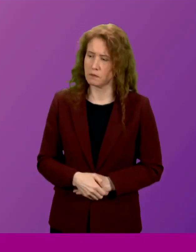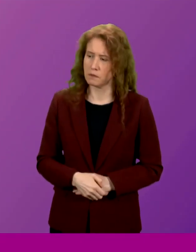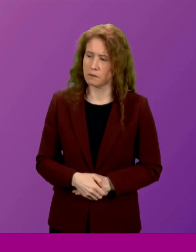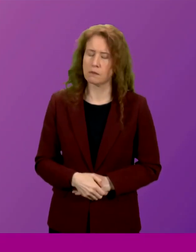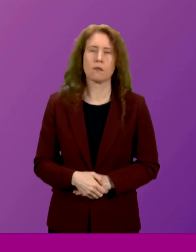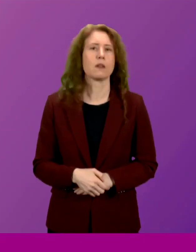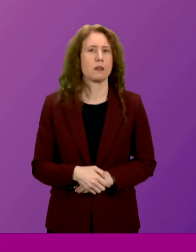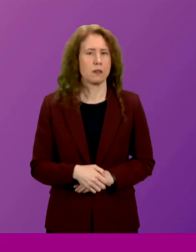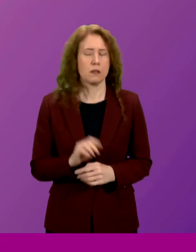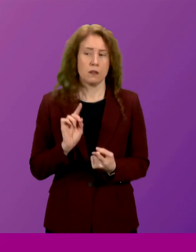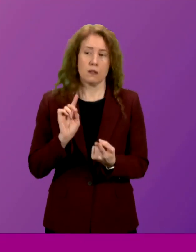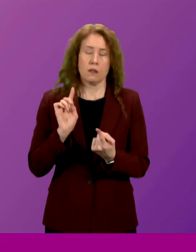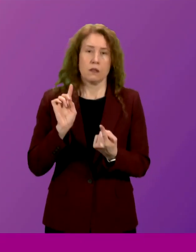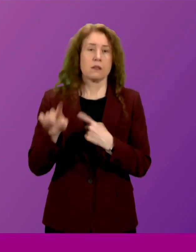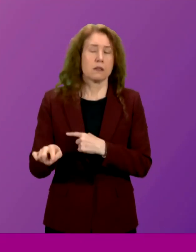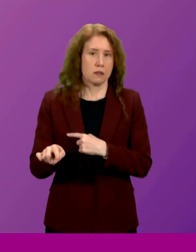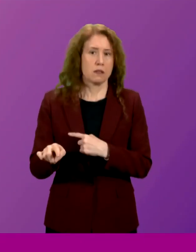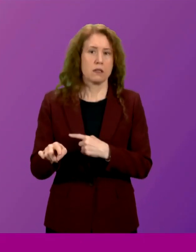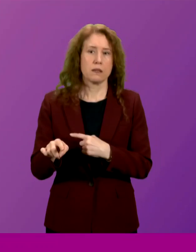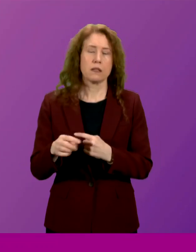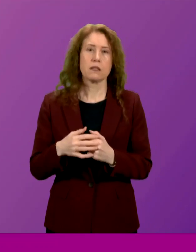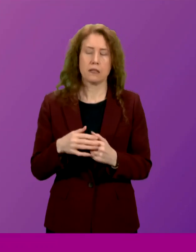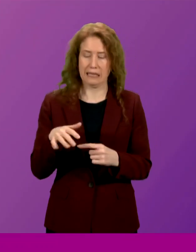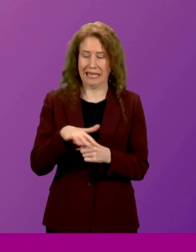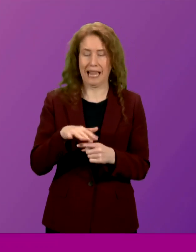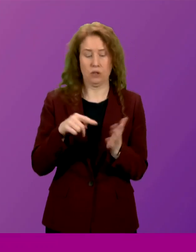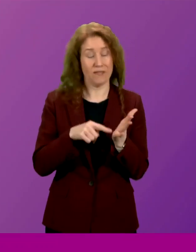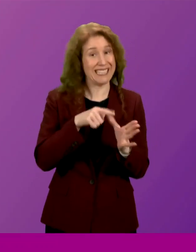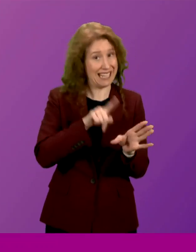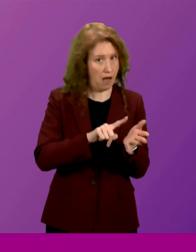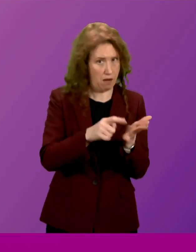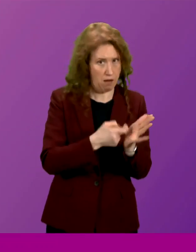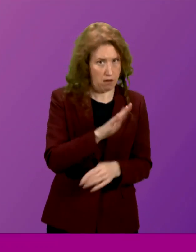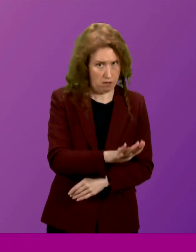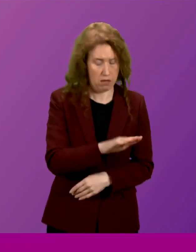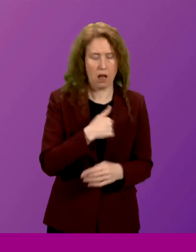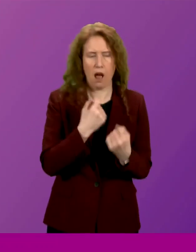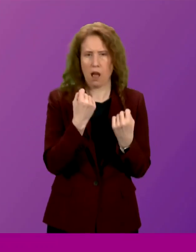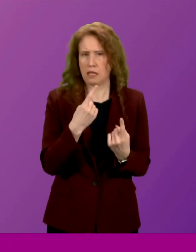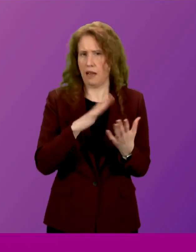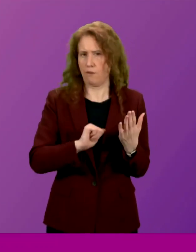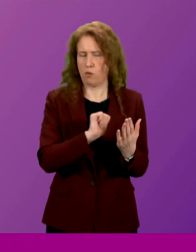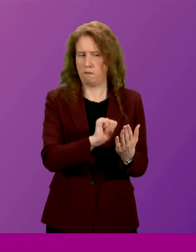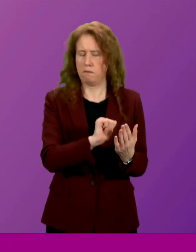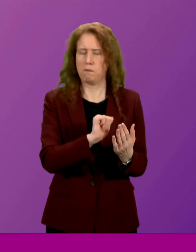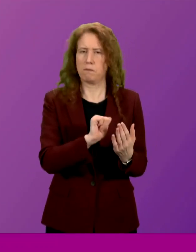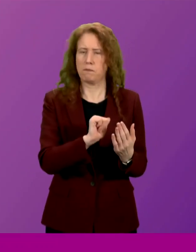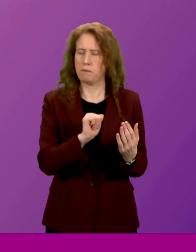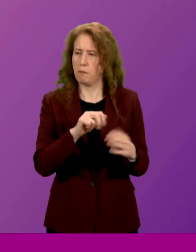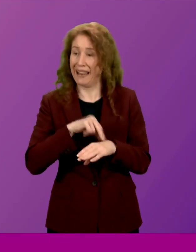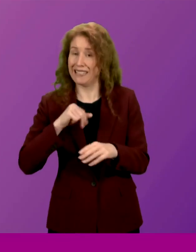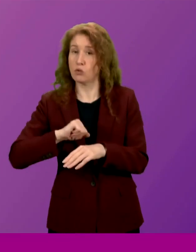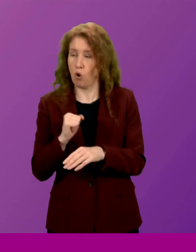Presiding Officer, in relation to the case of Taylor, I understand from comments that have been made by